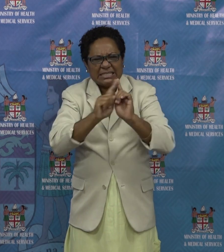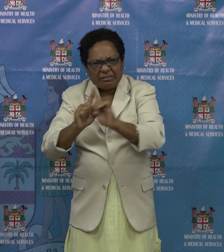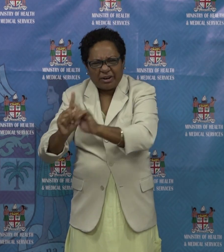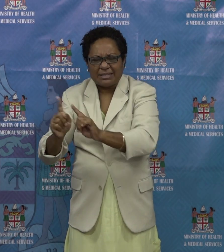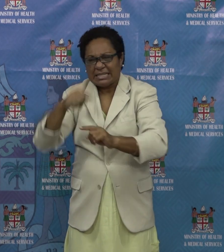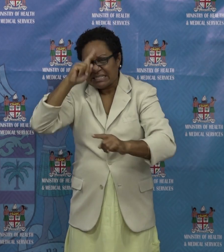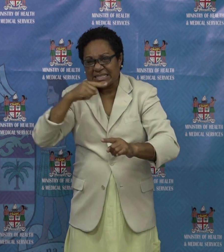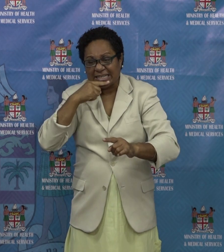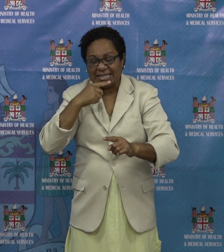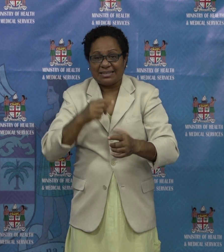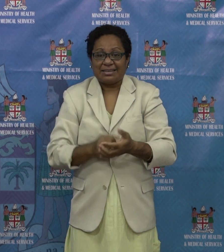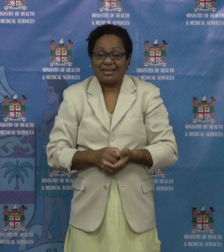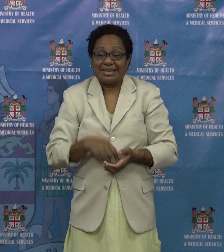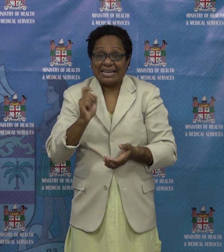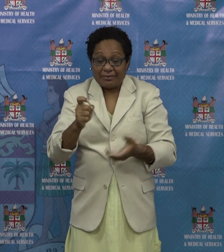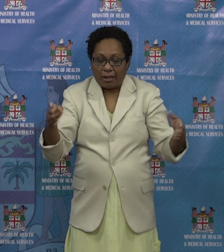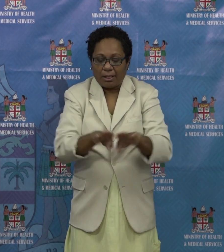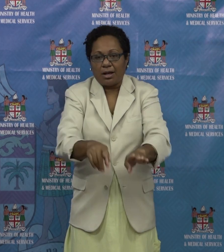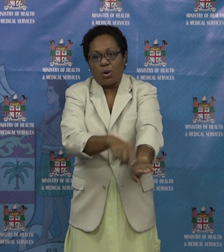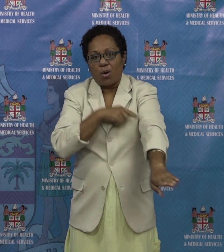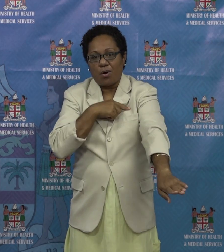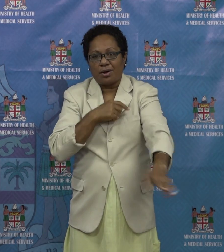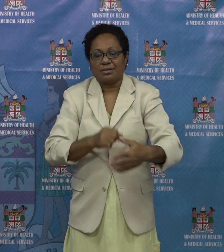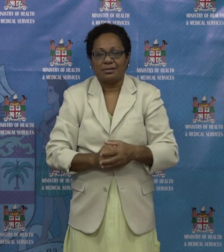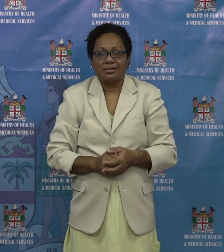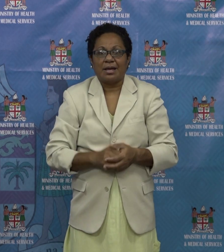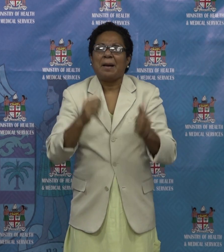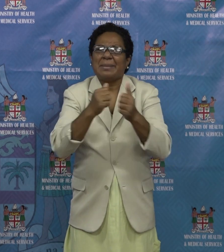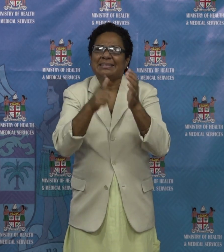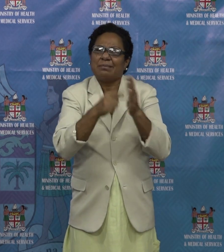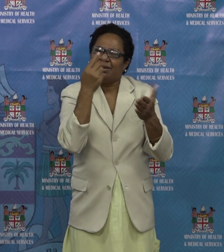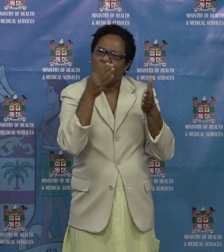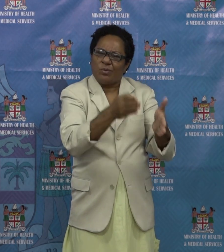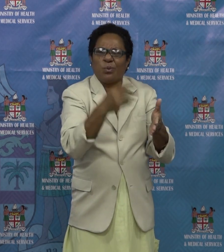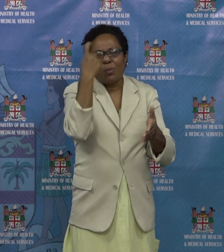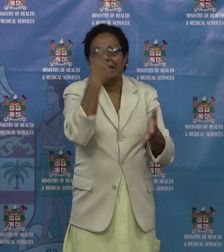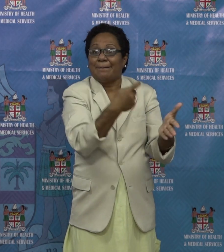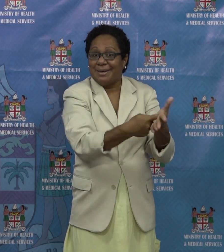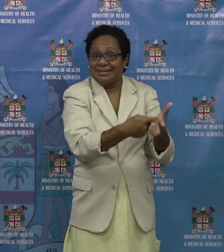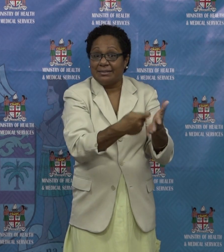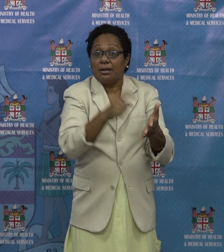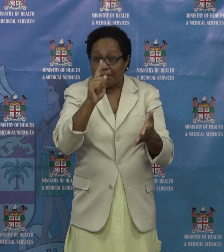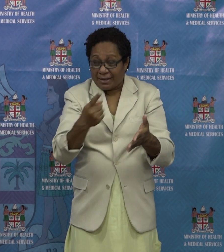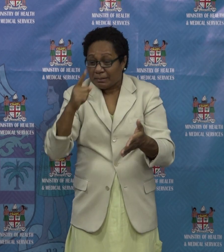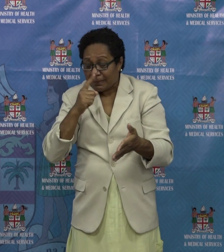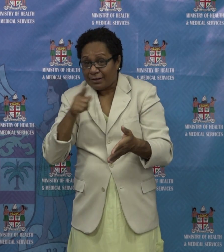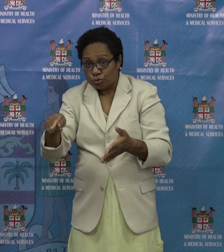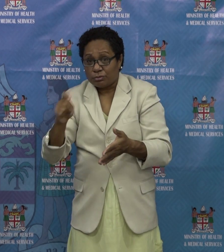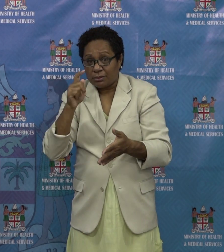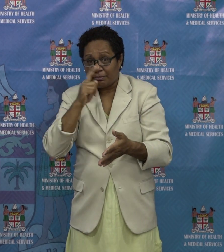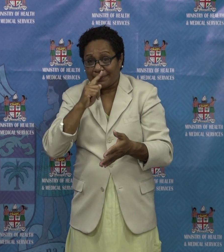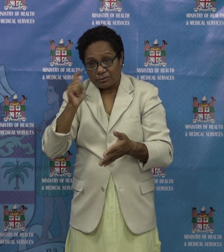When I say socio-economic ill, many times we only talk about the economic ills, but the social implications of it are